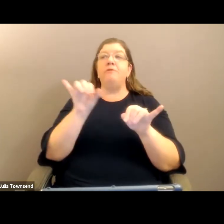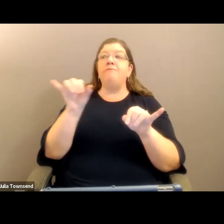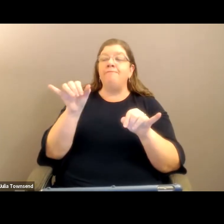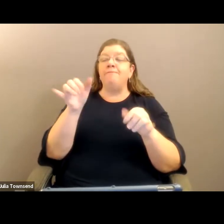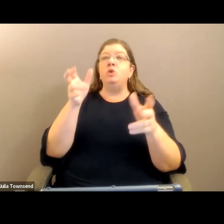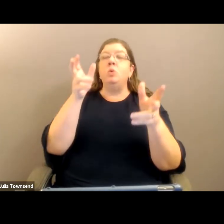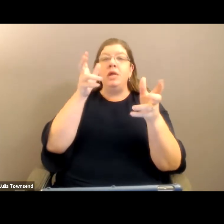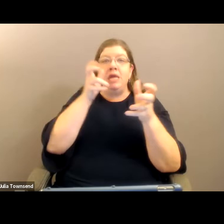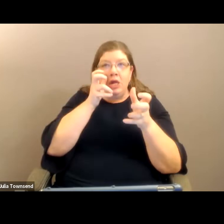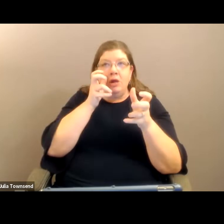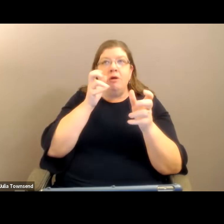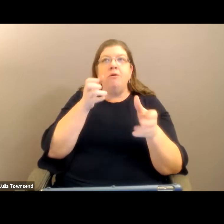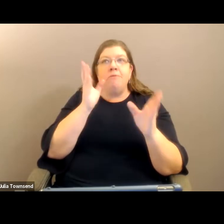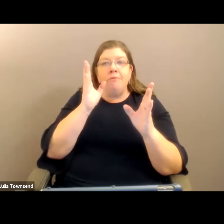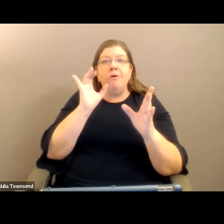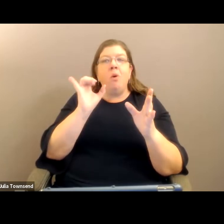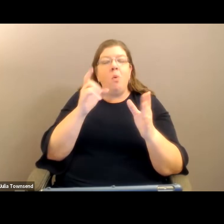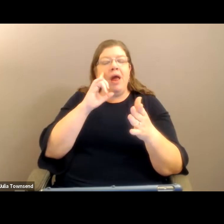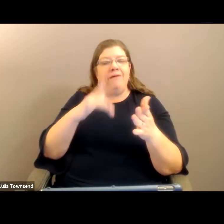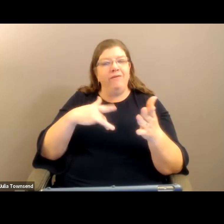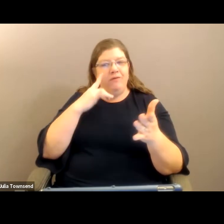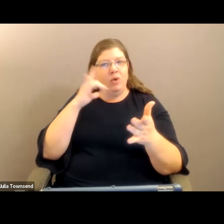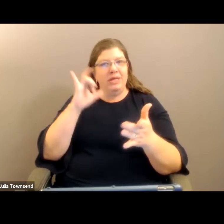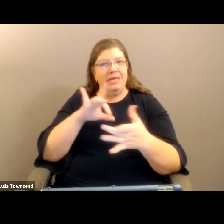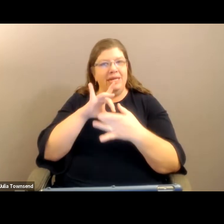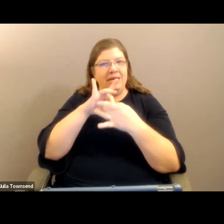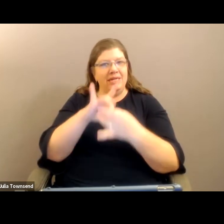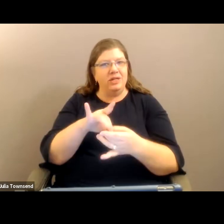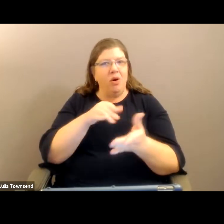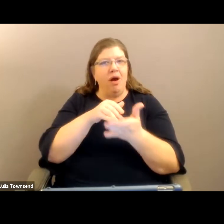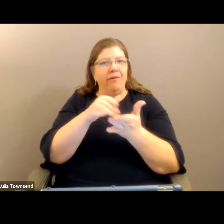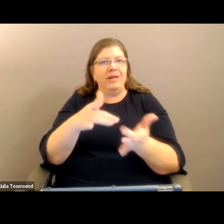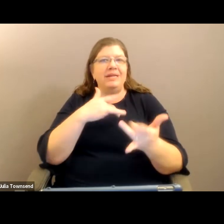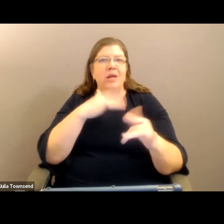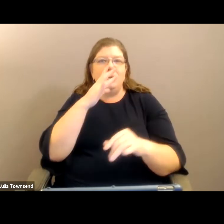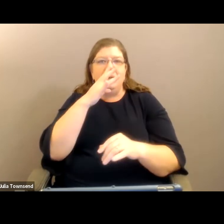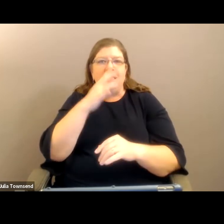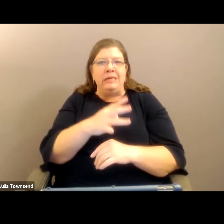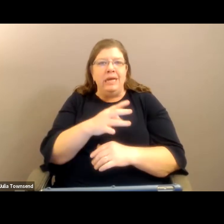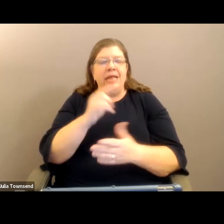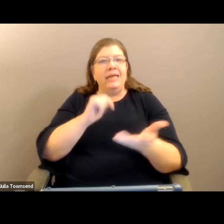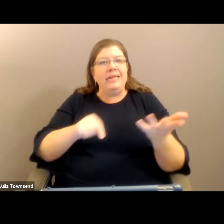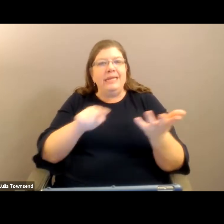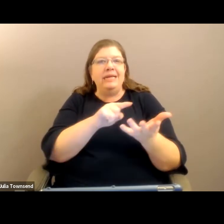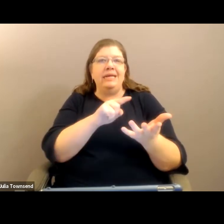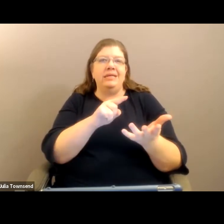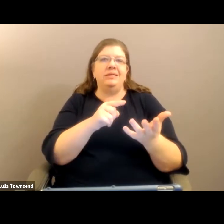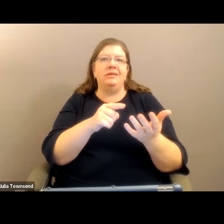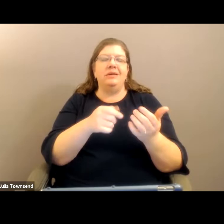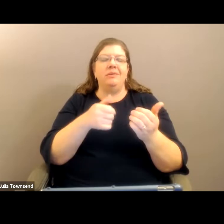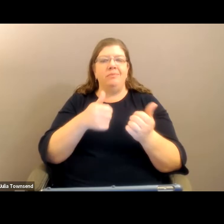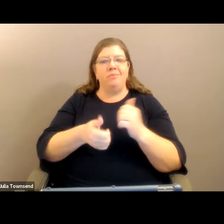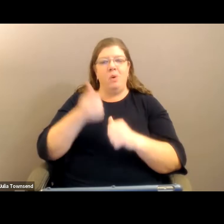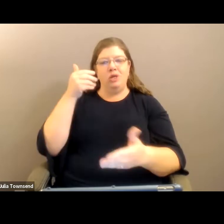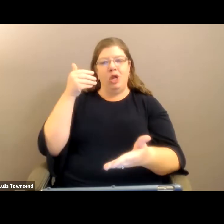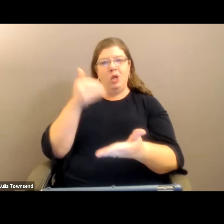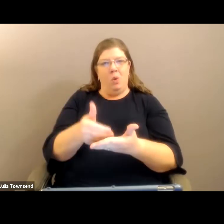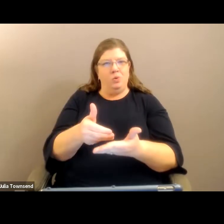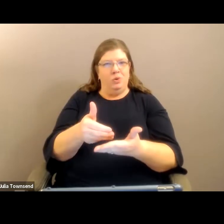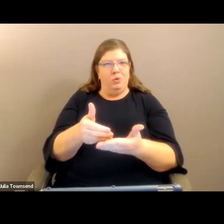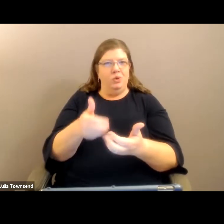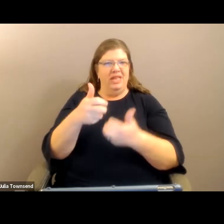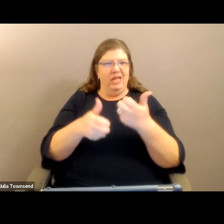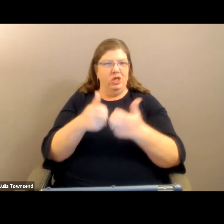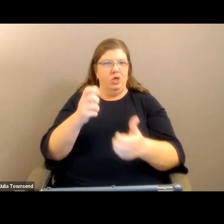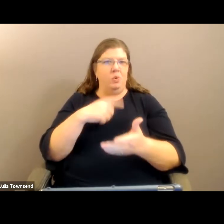feel with regards to what the needs are, because oftentimes we dismiss the needs that are ones who's most closely associated to the issue that we're speaking